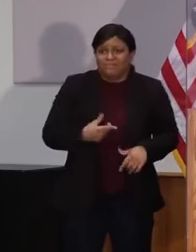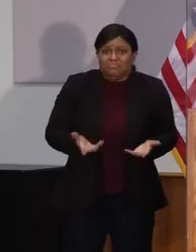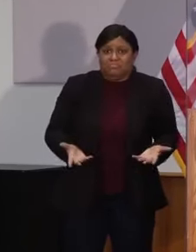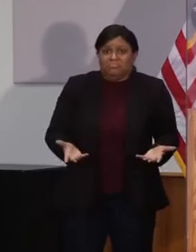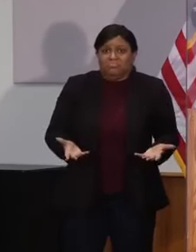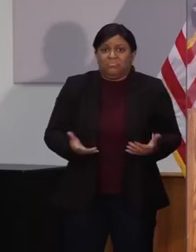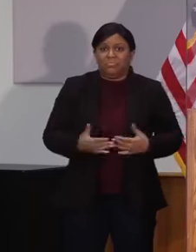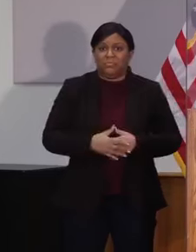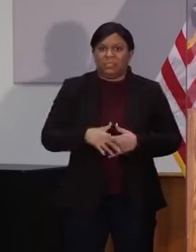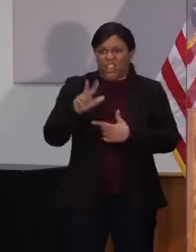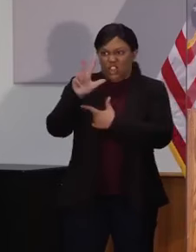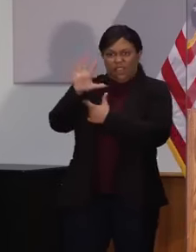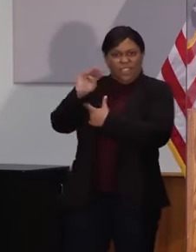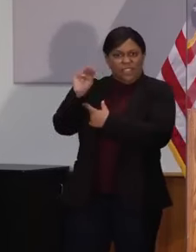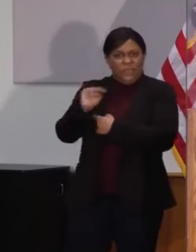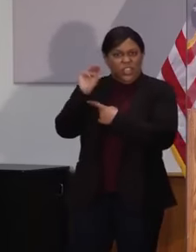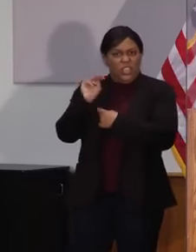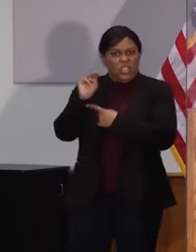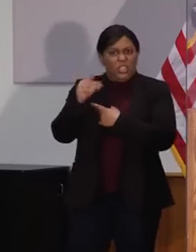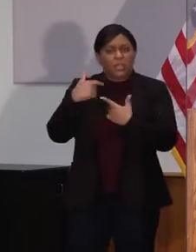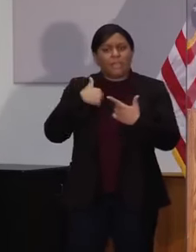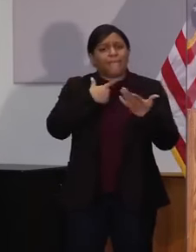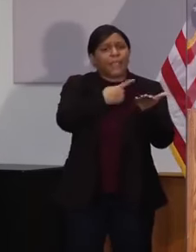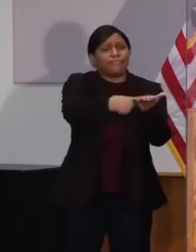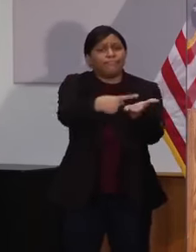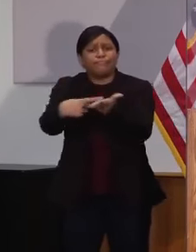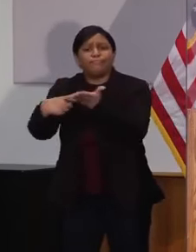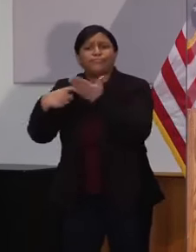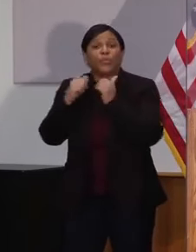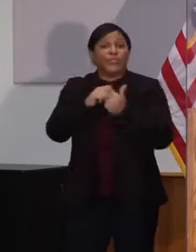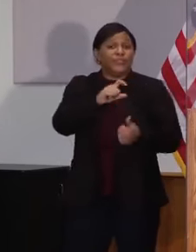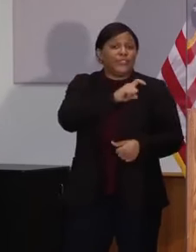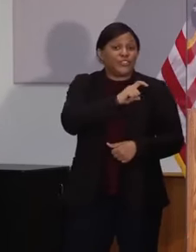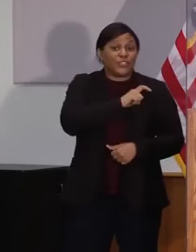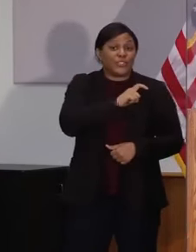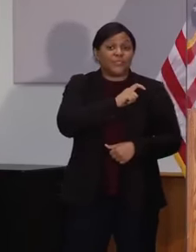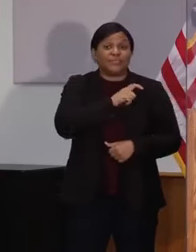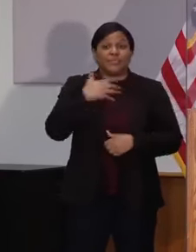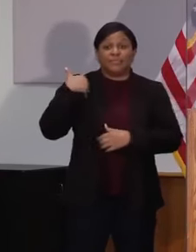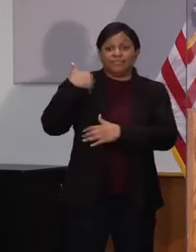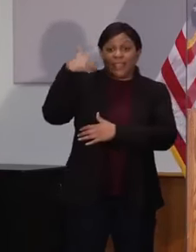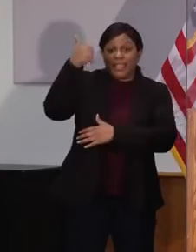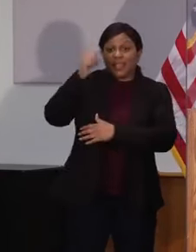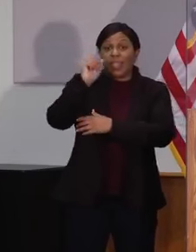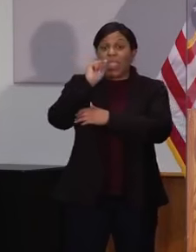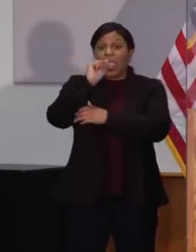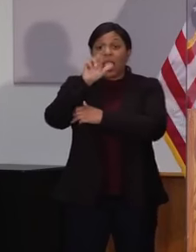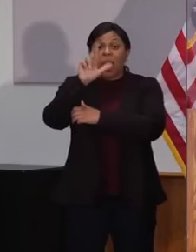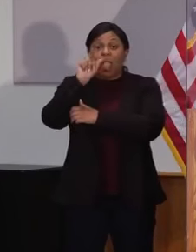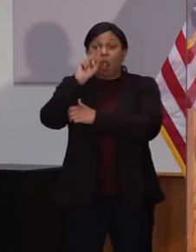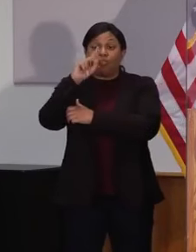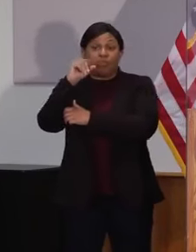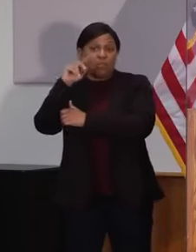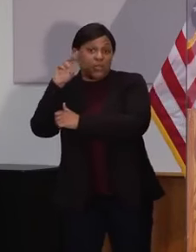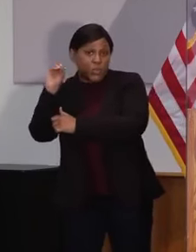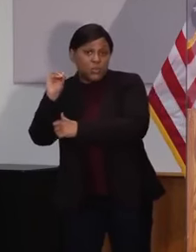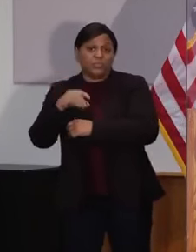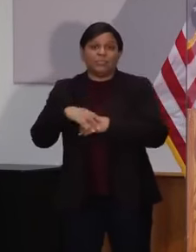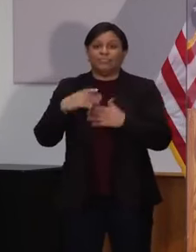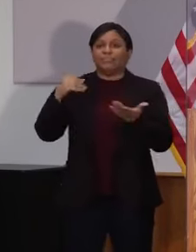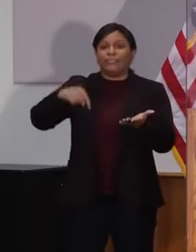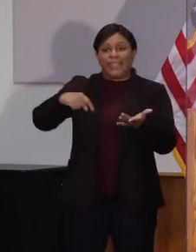in conversations with Chief Arredondo, Chief Axtell, Hennepin County Sheriff Hutchinson, Sheriff Fletcher from